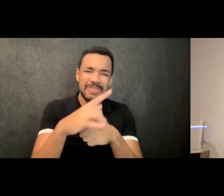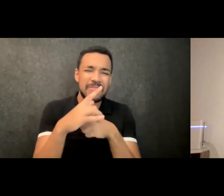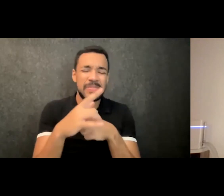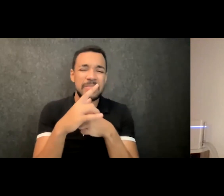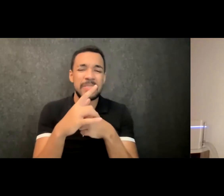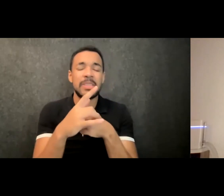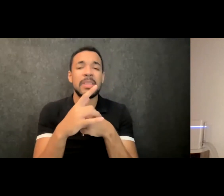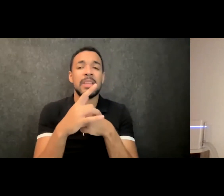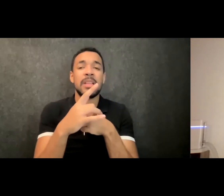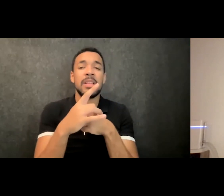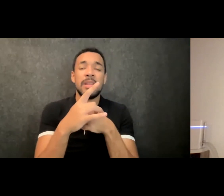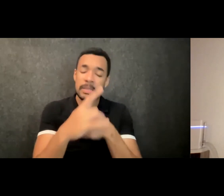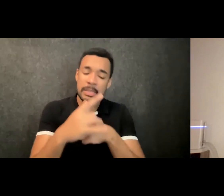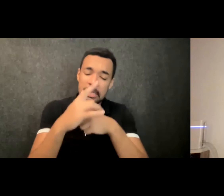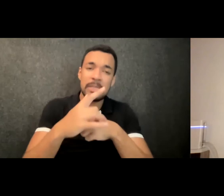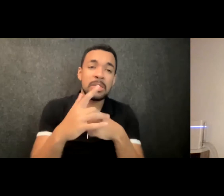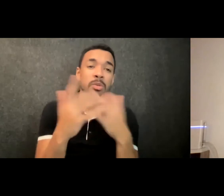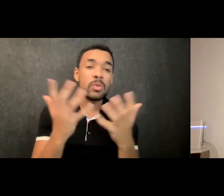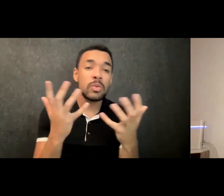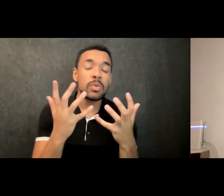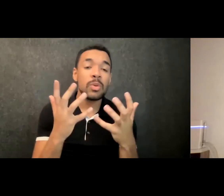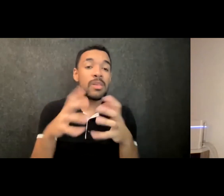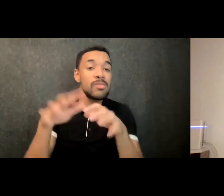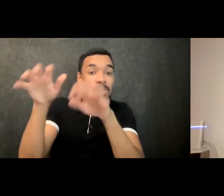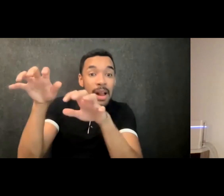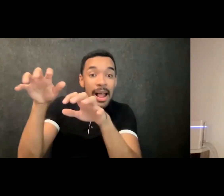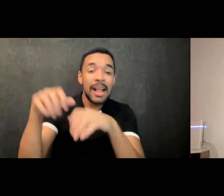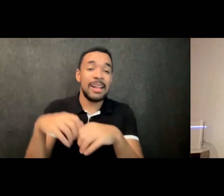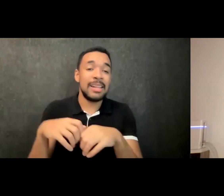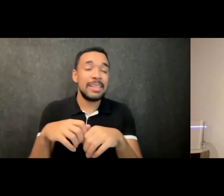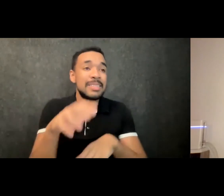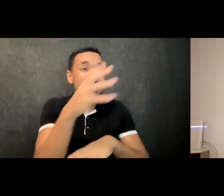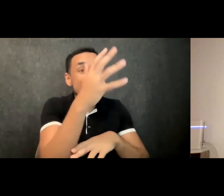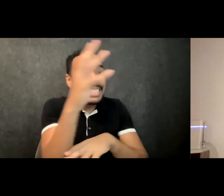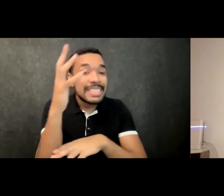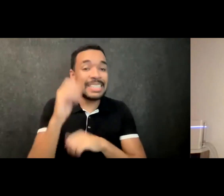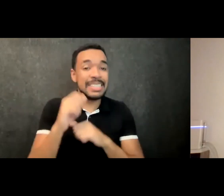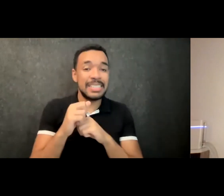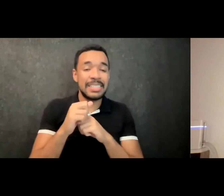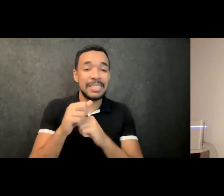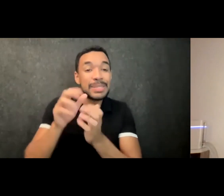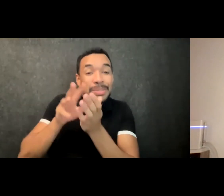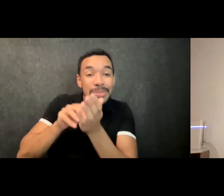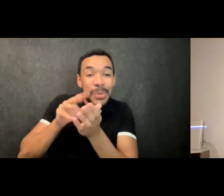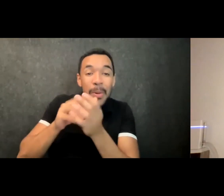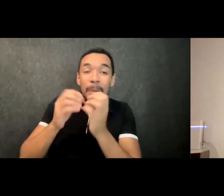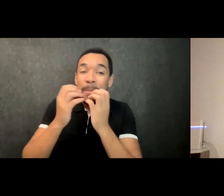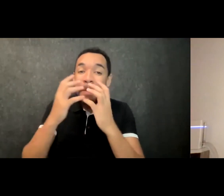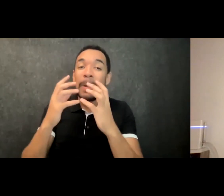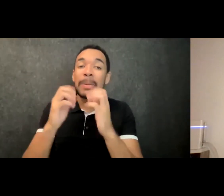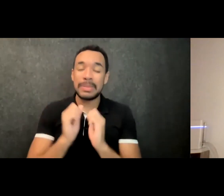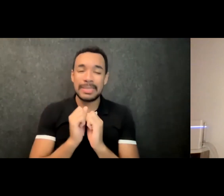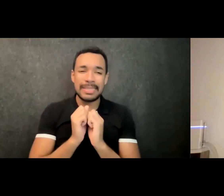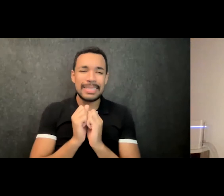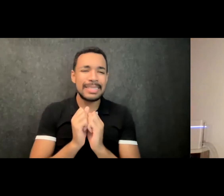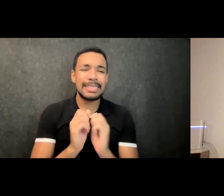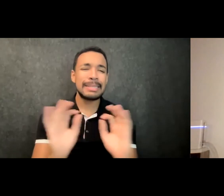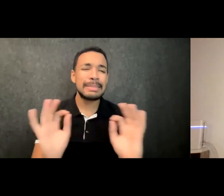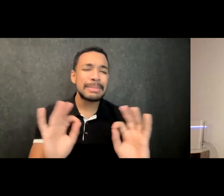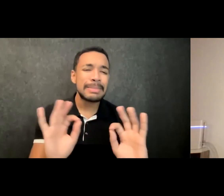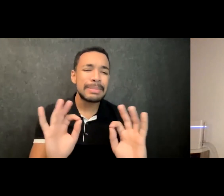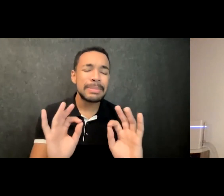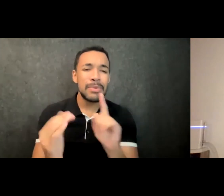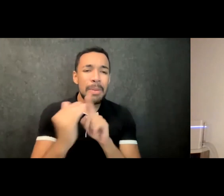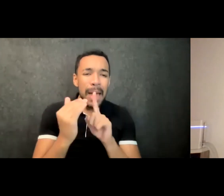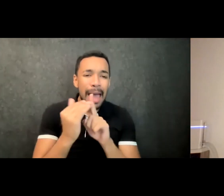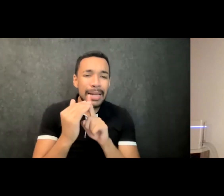that kept me alive were raindrops, pine needles, soap bubbles, little reminders that floated me from